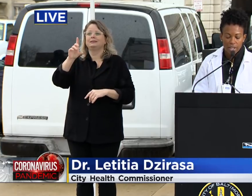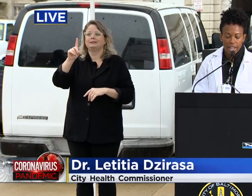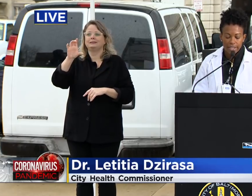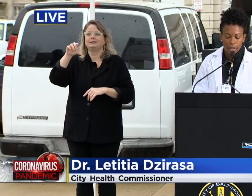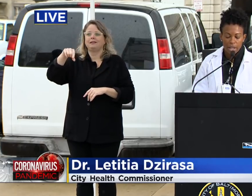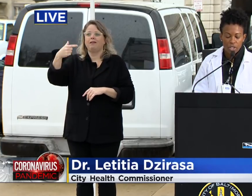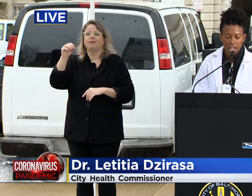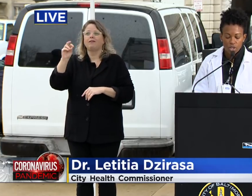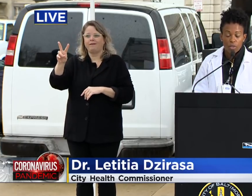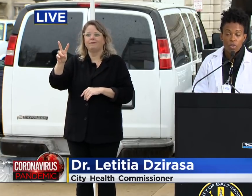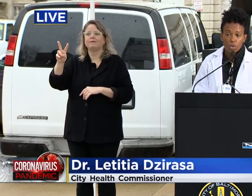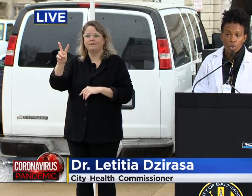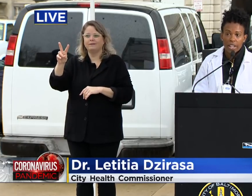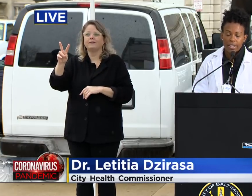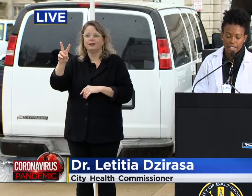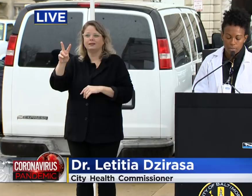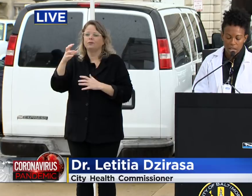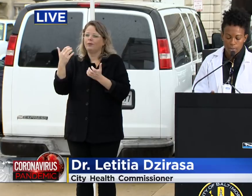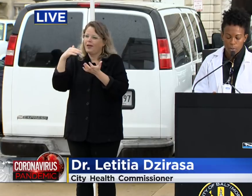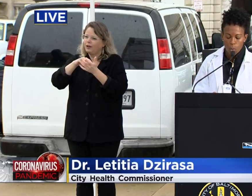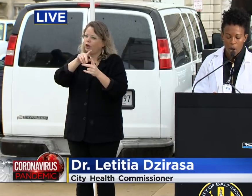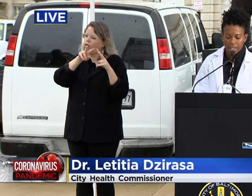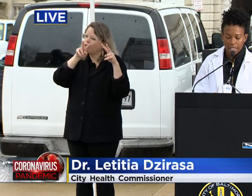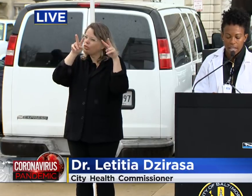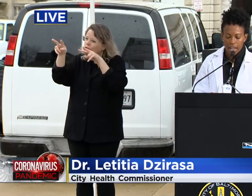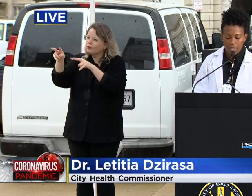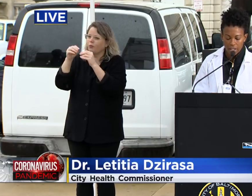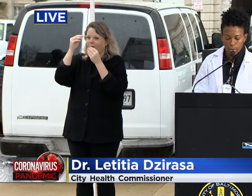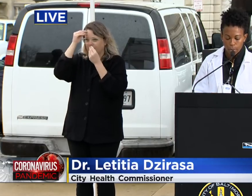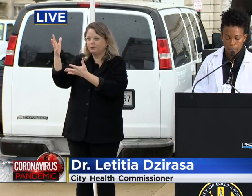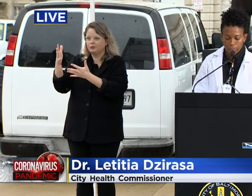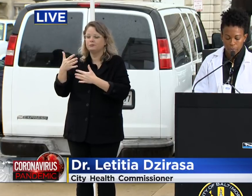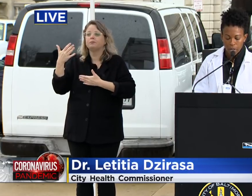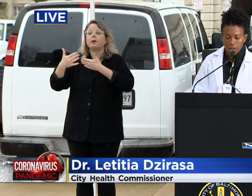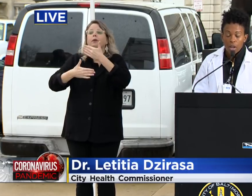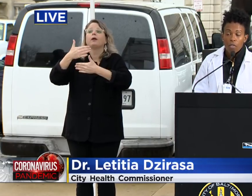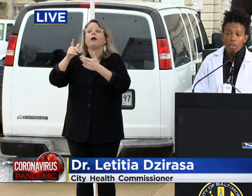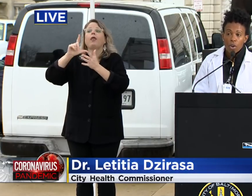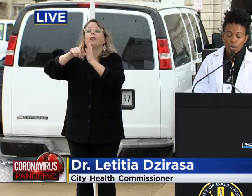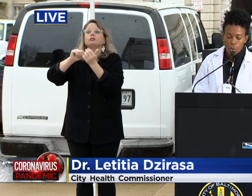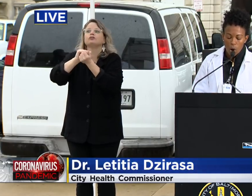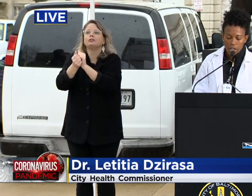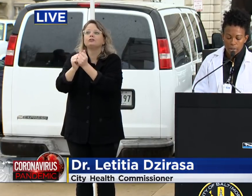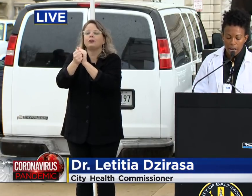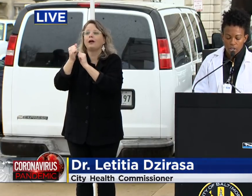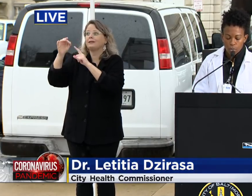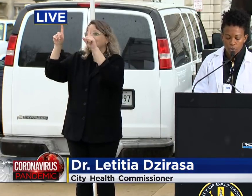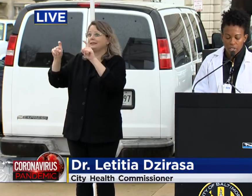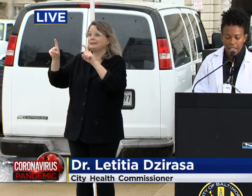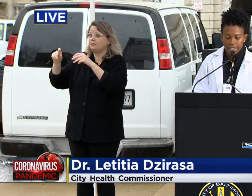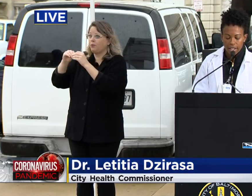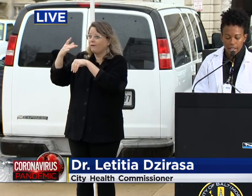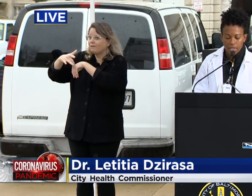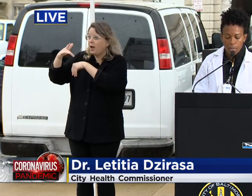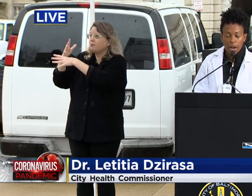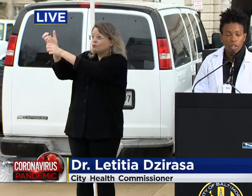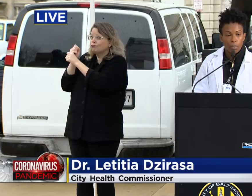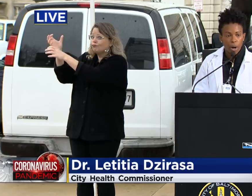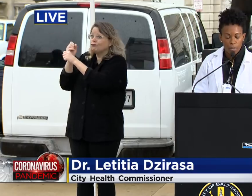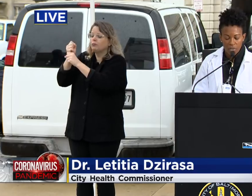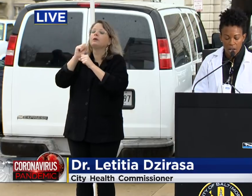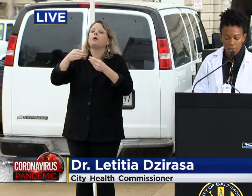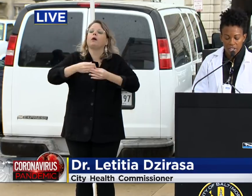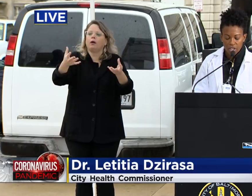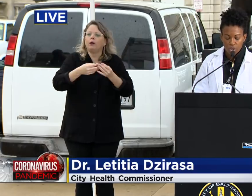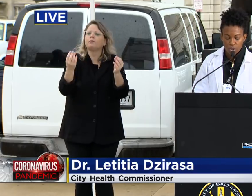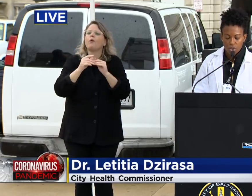recommendations around testing may change in the future as testing becomes more widely available. For those who are deemed eligible for testing, the Maryland